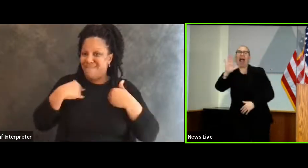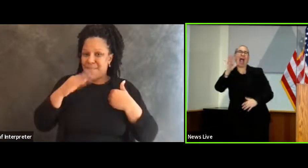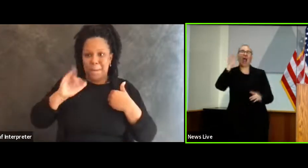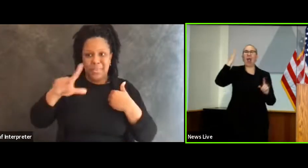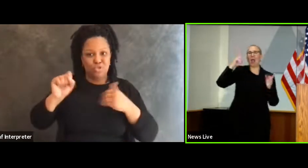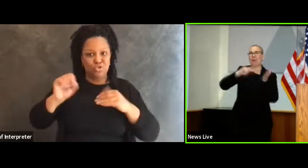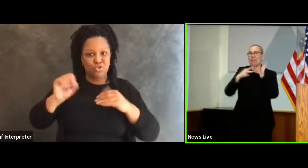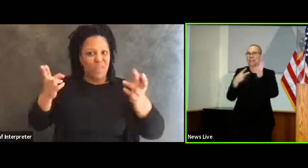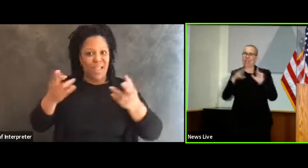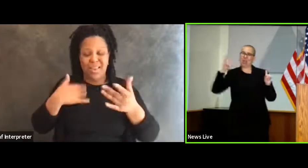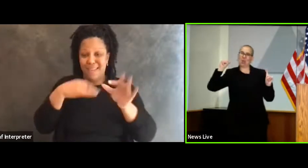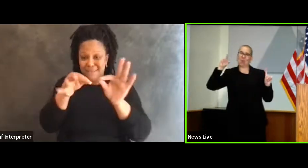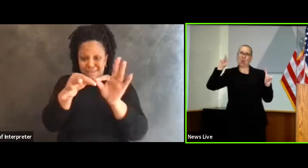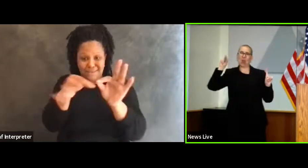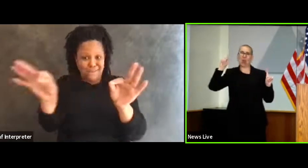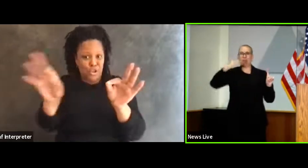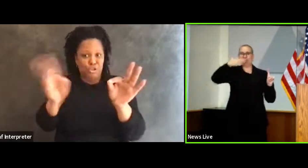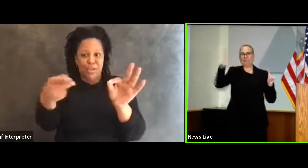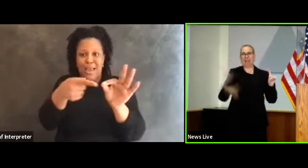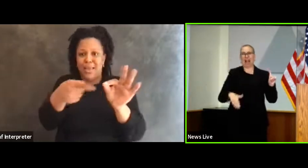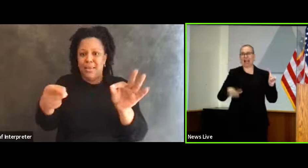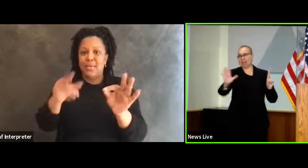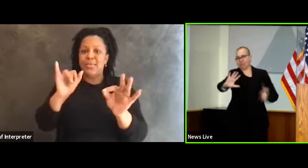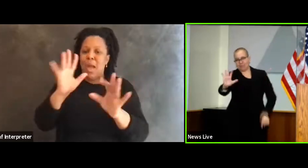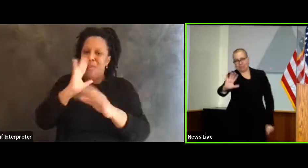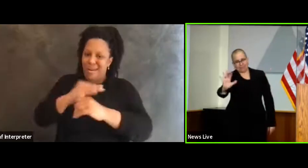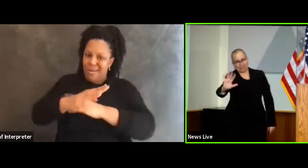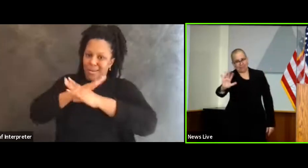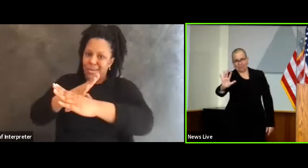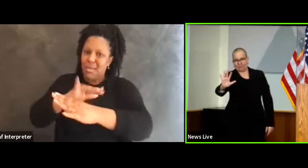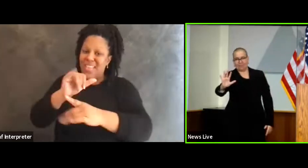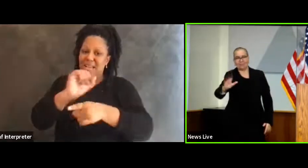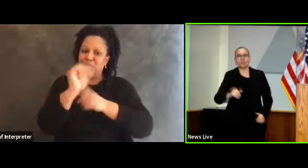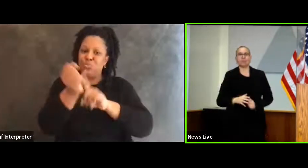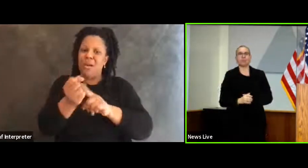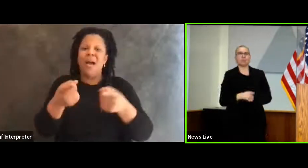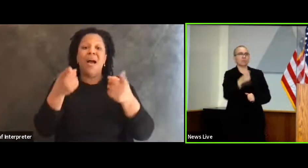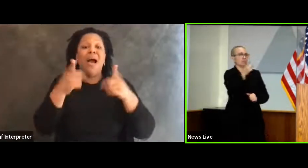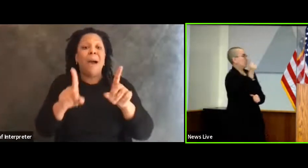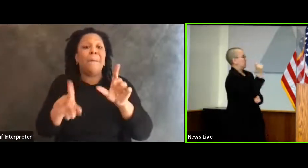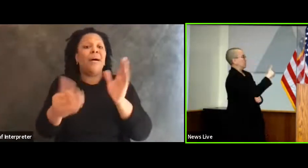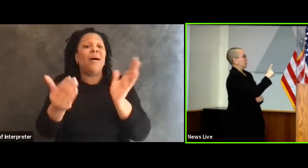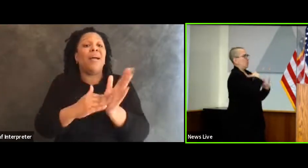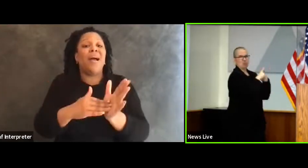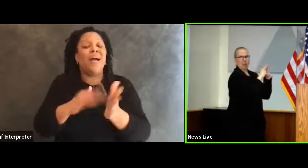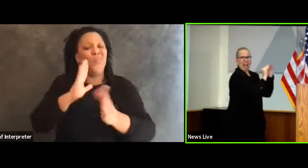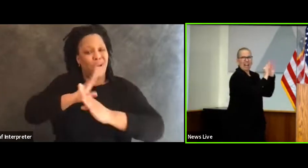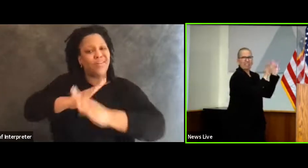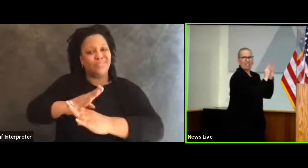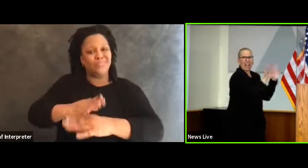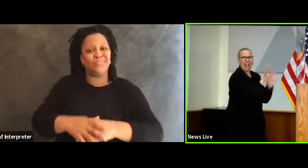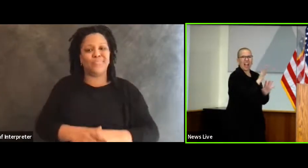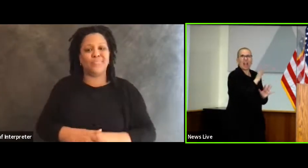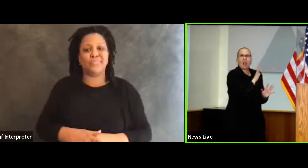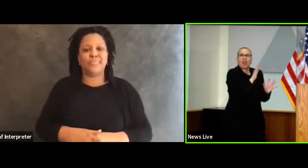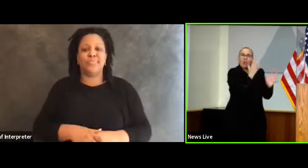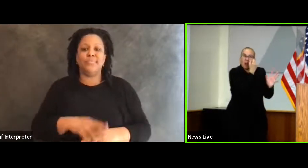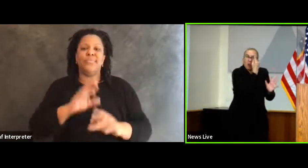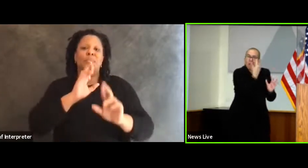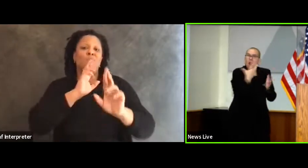from happening. Sure. I just want to clarify. I don't know what the officers knew, but I know that the warrant that I've seen